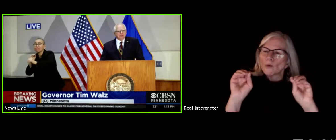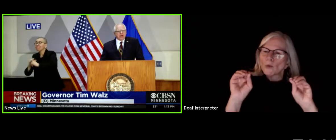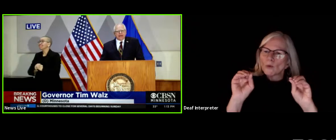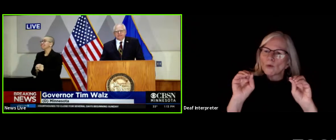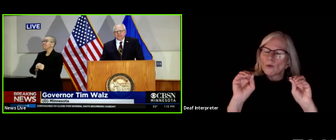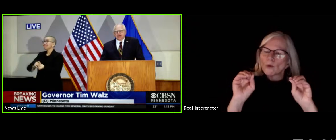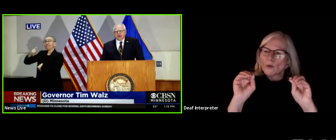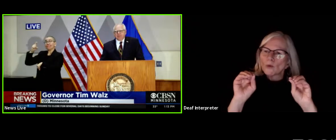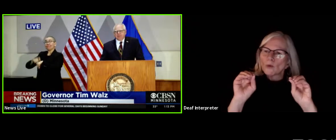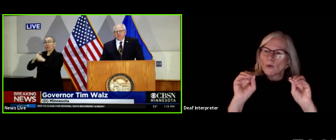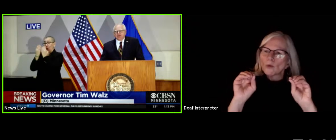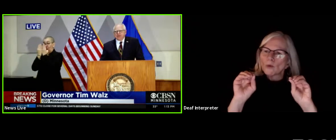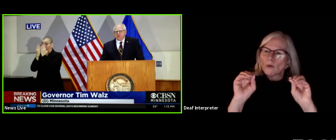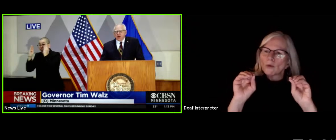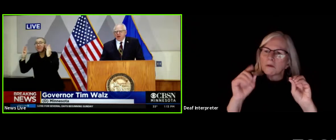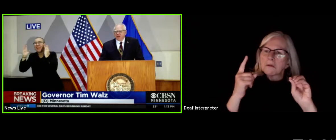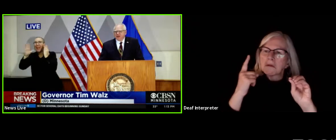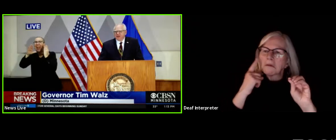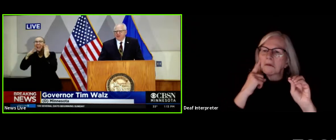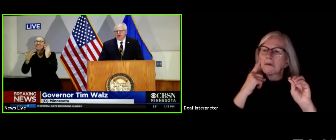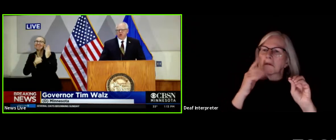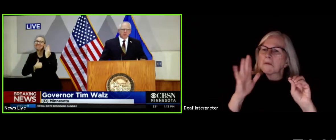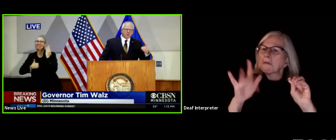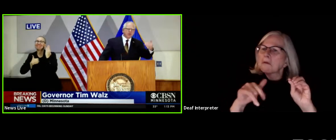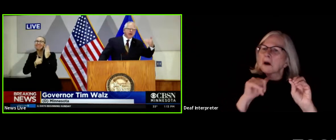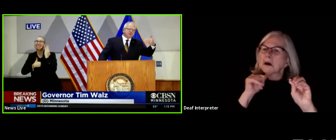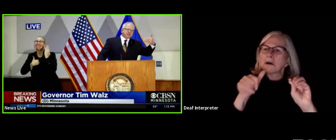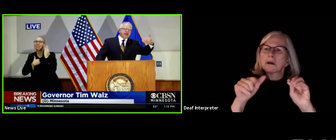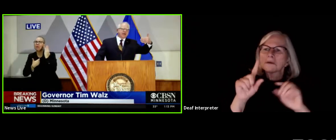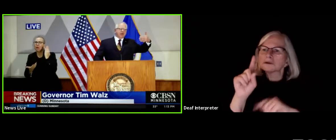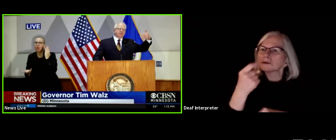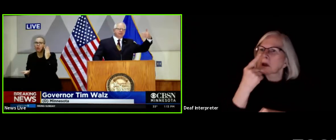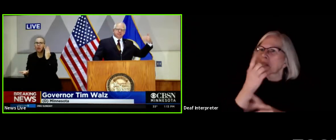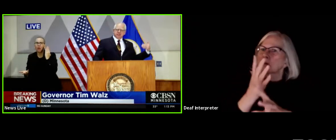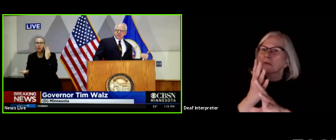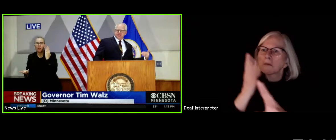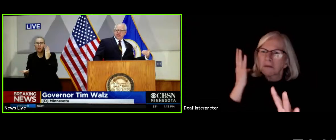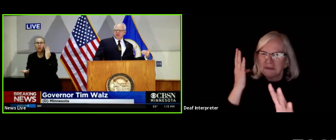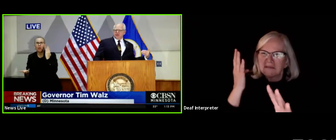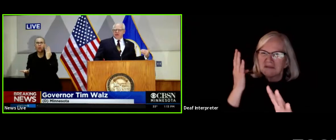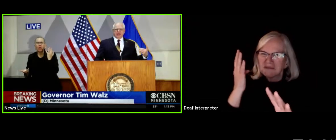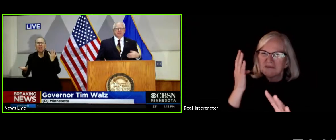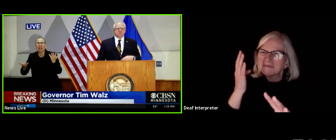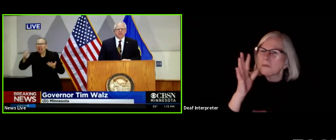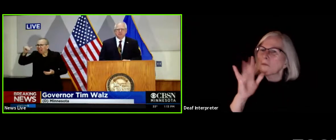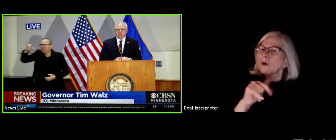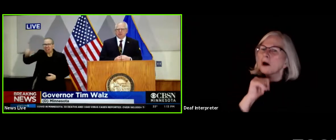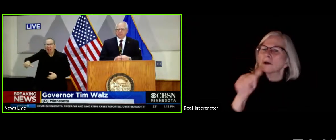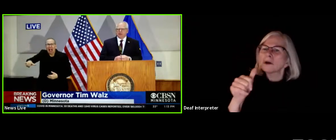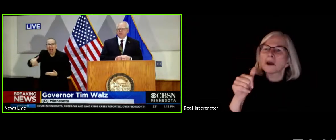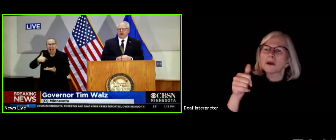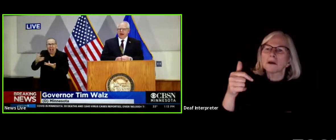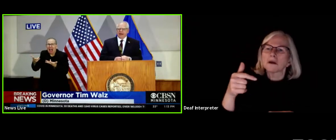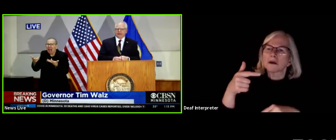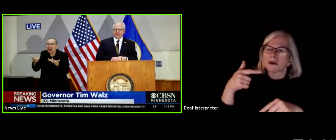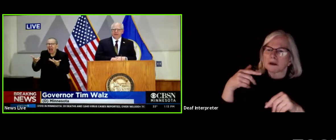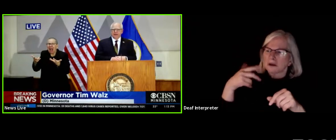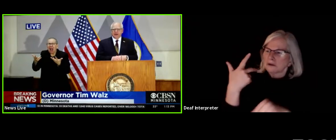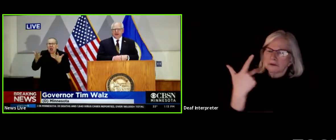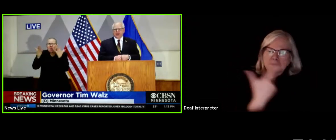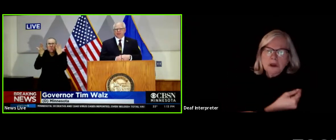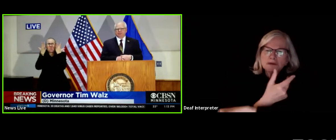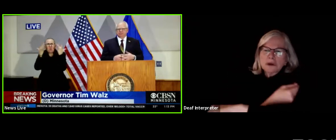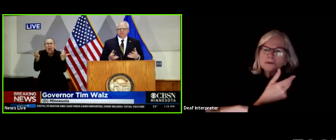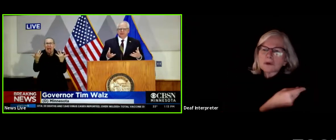give them shots. They mean well. They don't understand all of the logistics that goes into that. And especially when we're dealing with a highly,